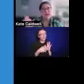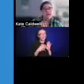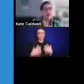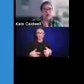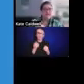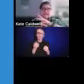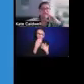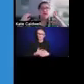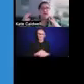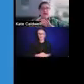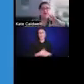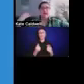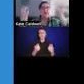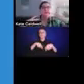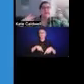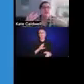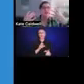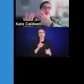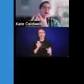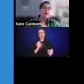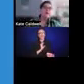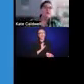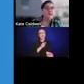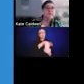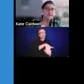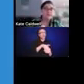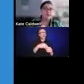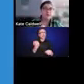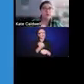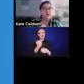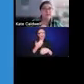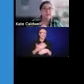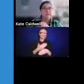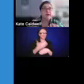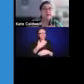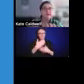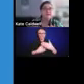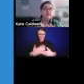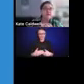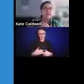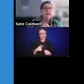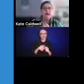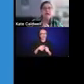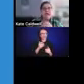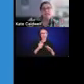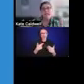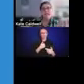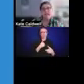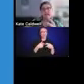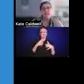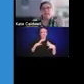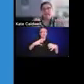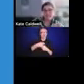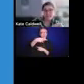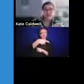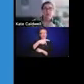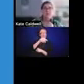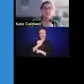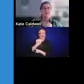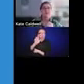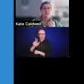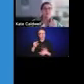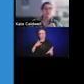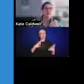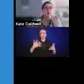or PAR, and this is actually a collection of a lot of different approaches and methods here, and it brings together